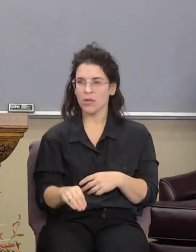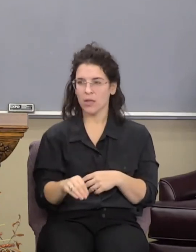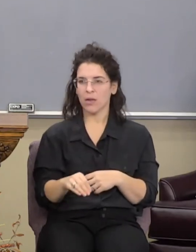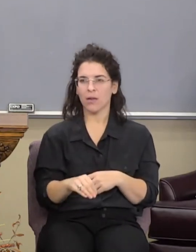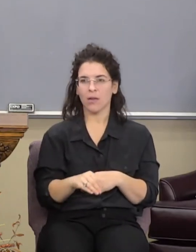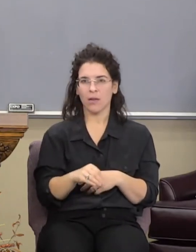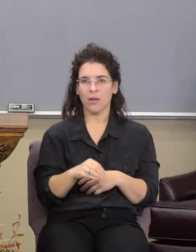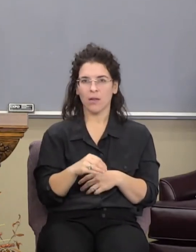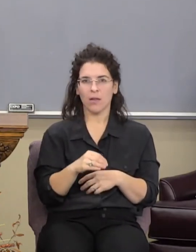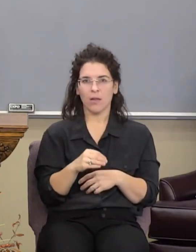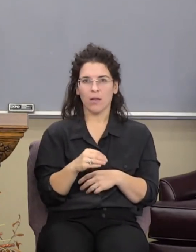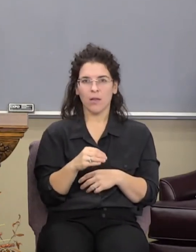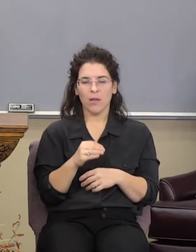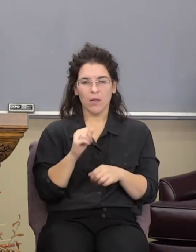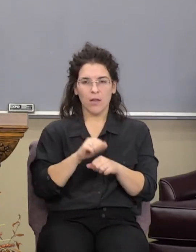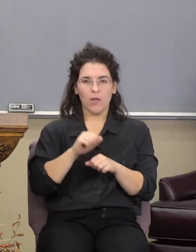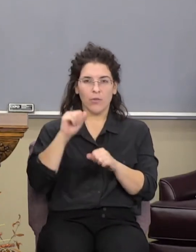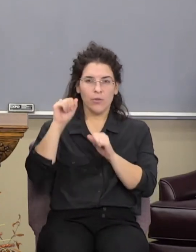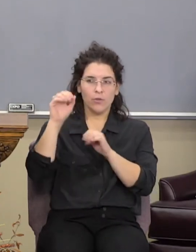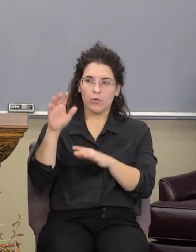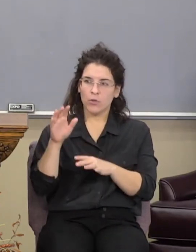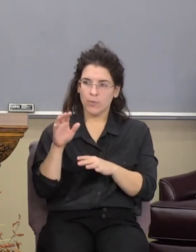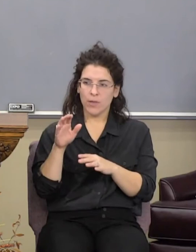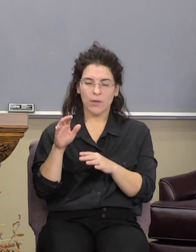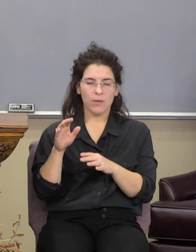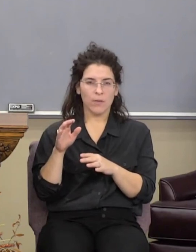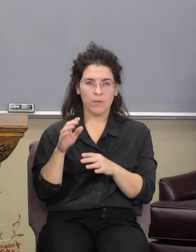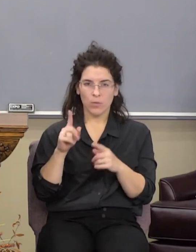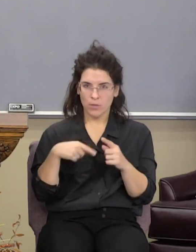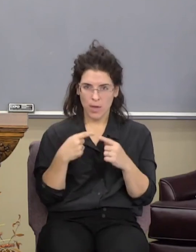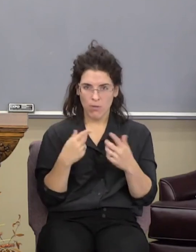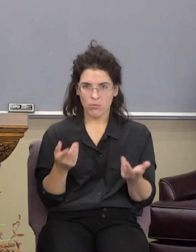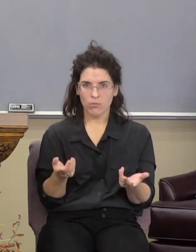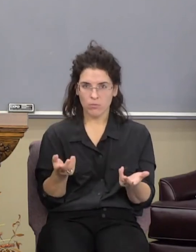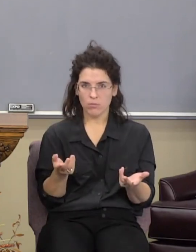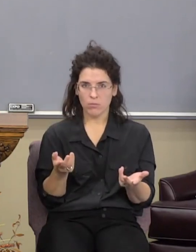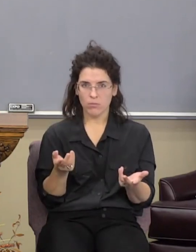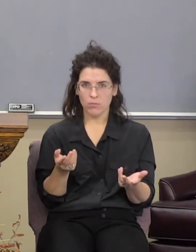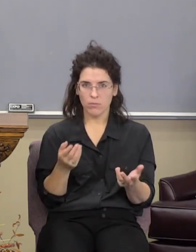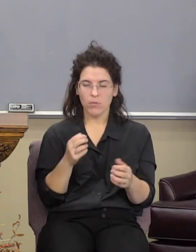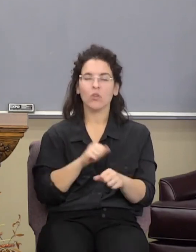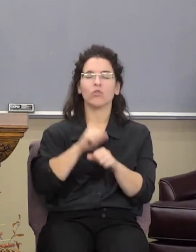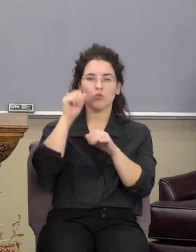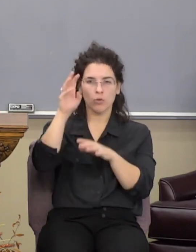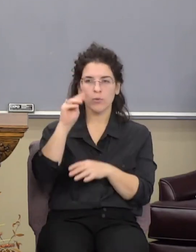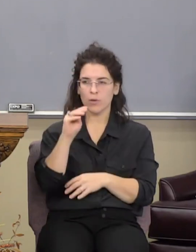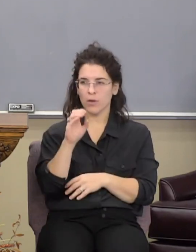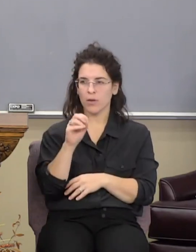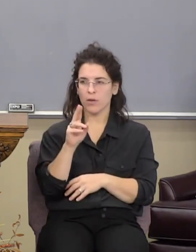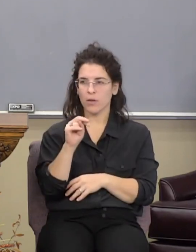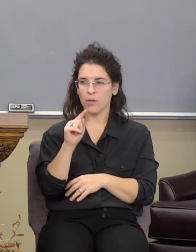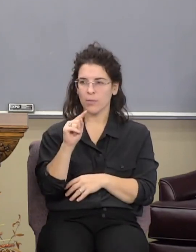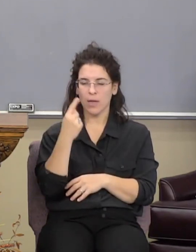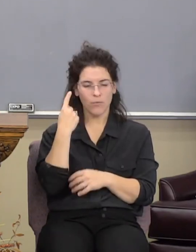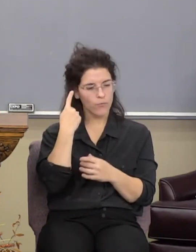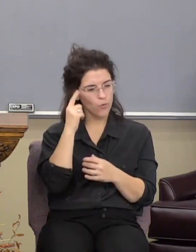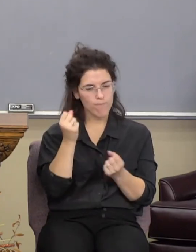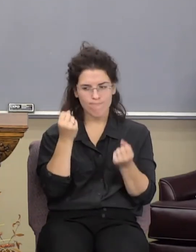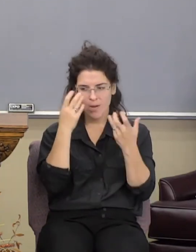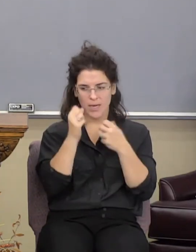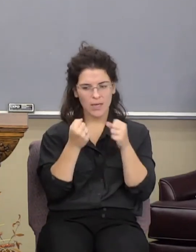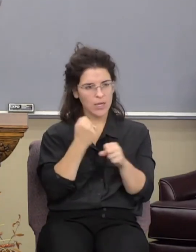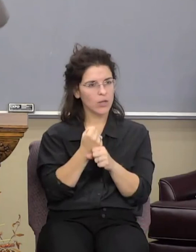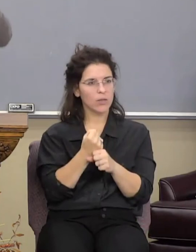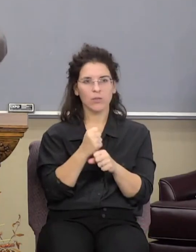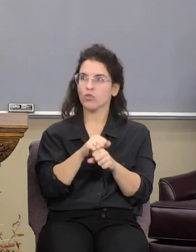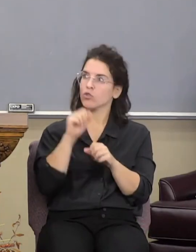You know what the sermon was about? The Sermon of the Mount. For years. It's like the Sermon